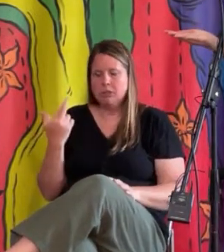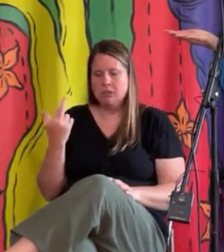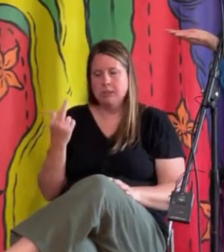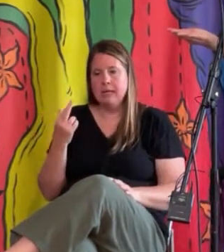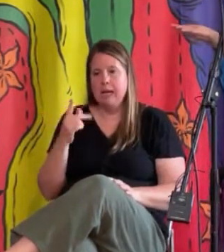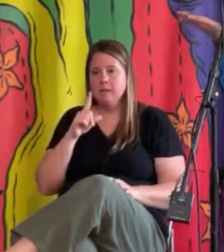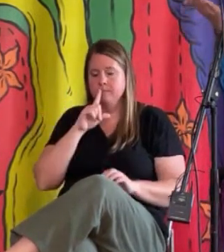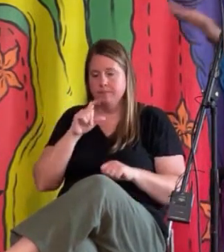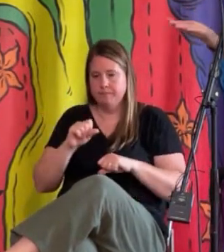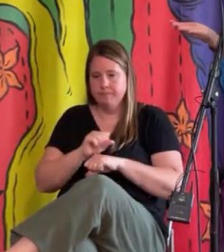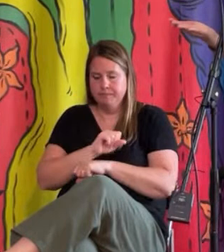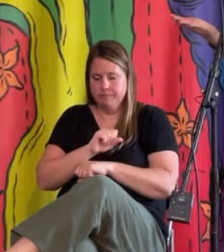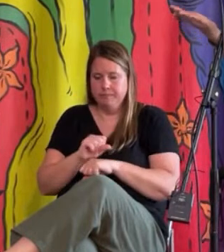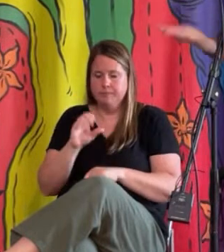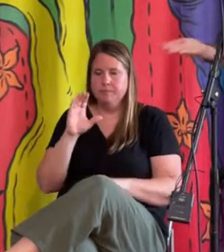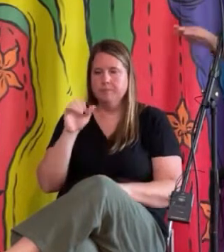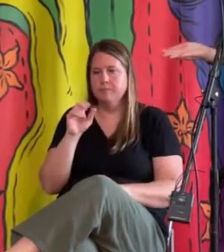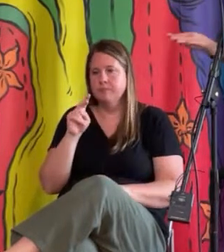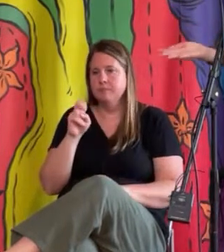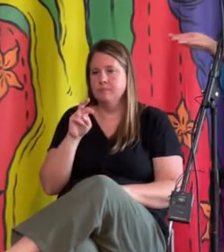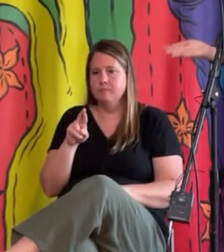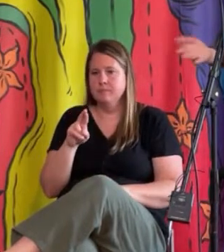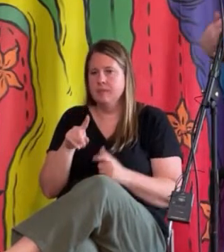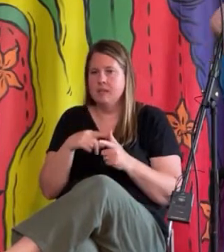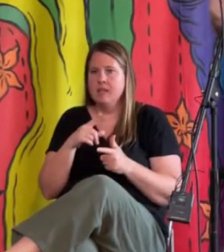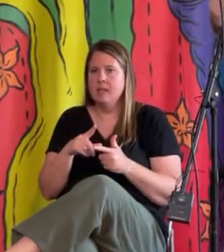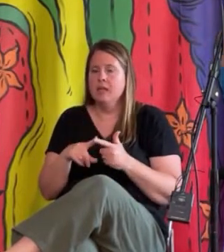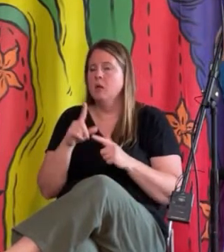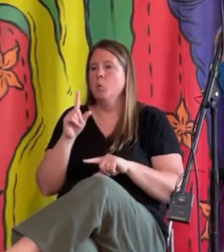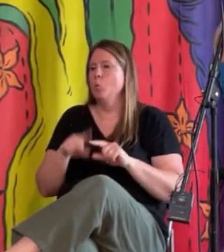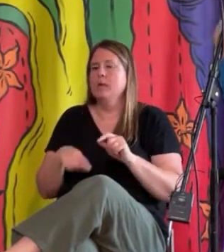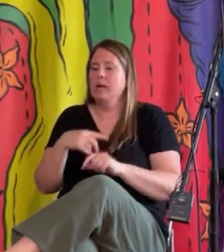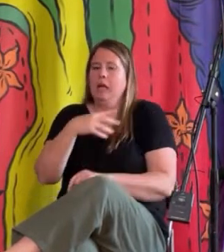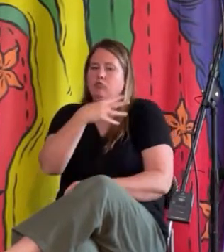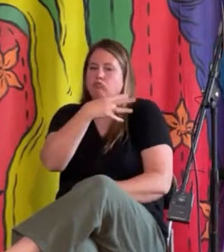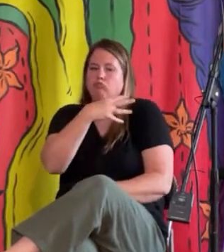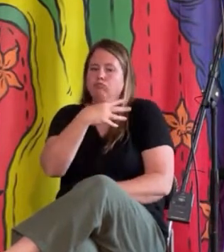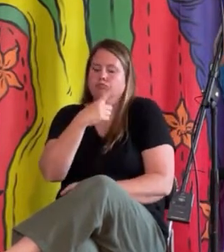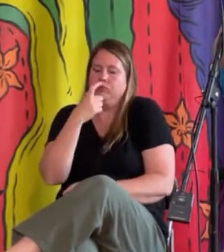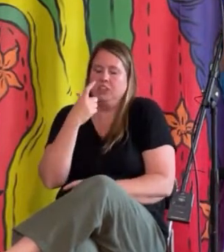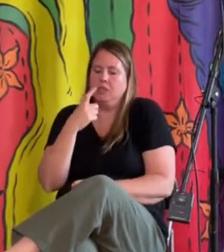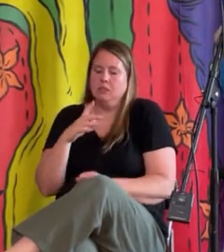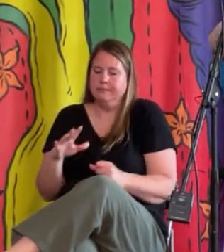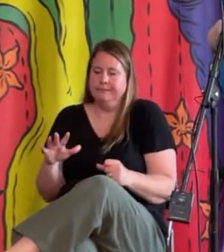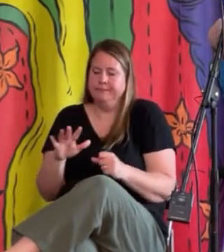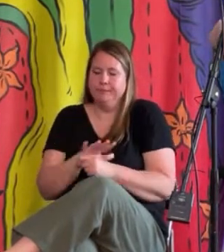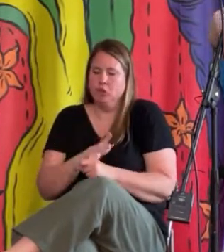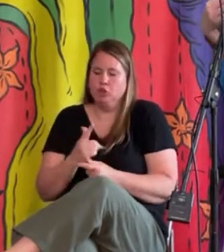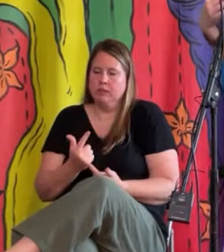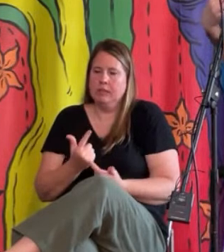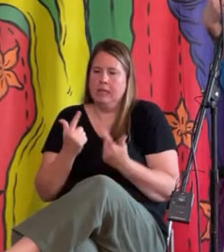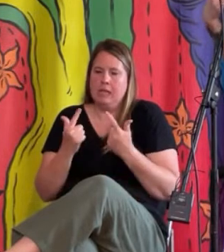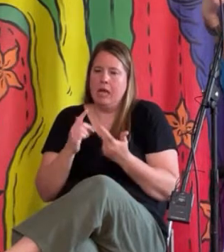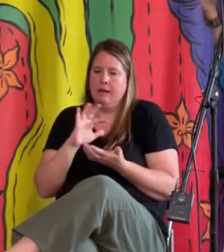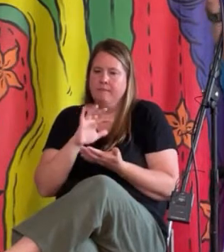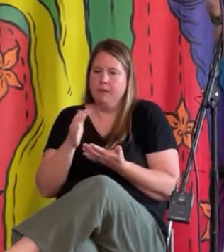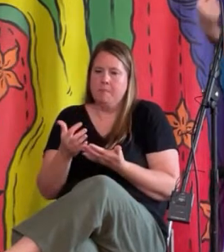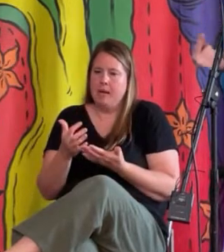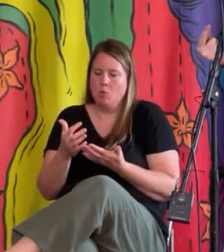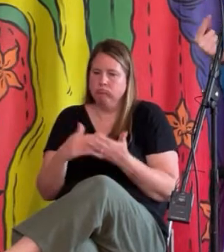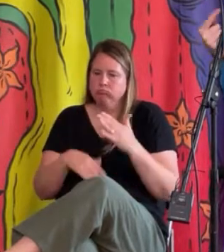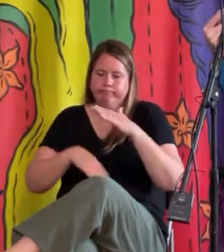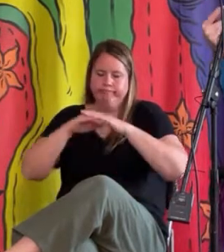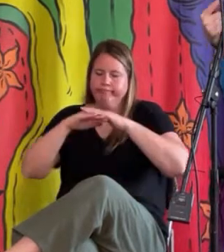be cancer, then we can't radiate it anymore because you've gotten your lifetime dosage of radiation in that area. And we can't